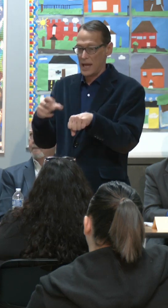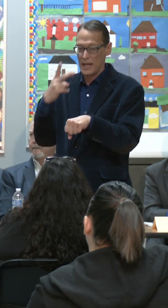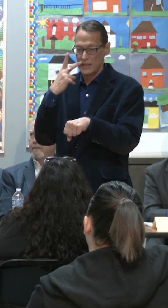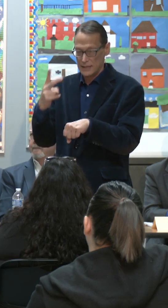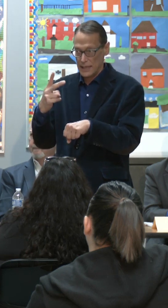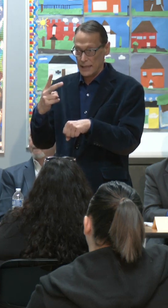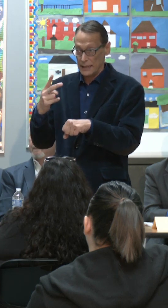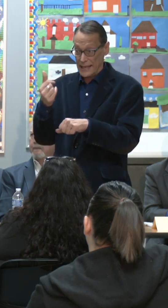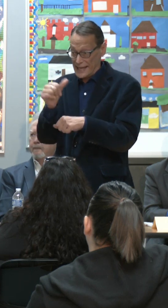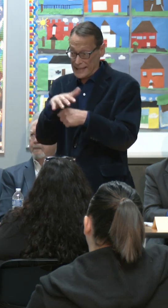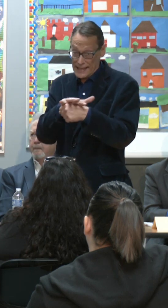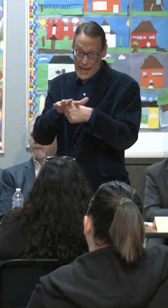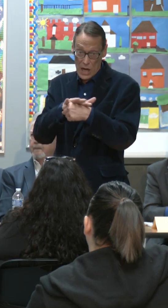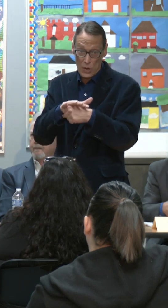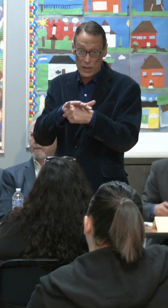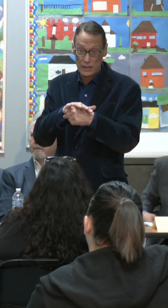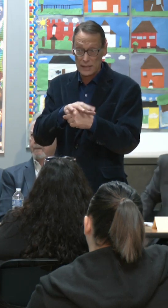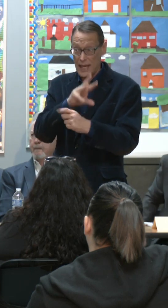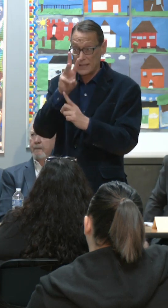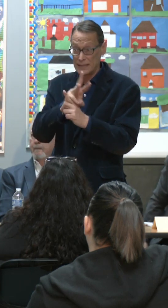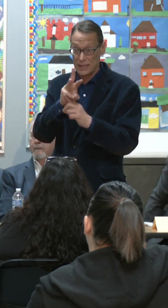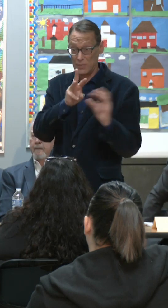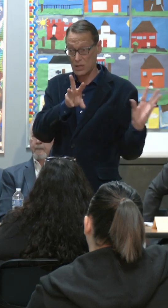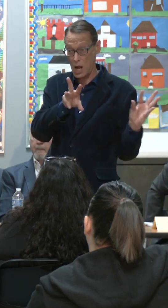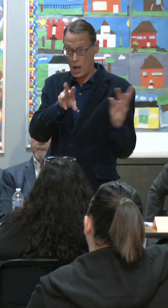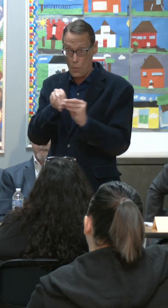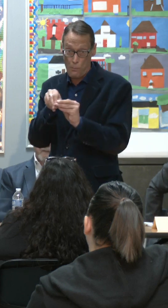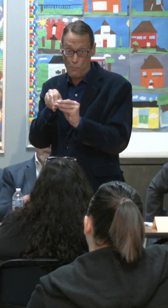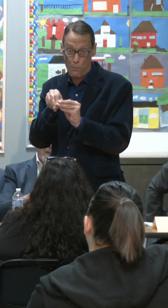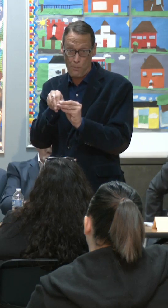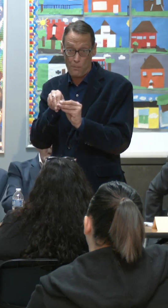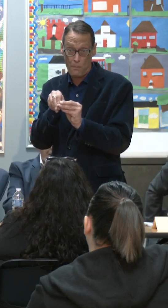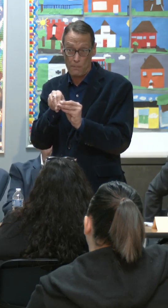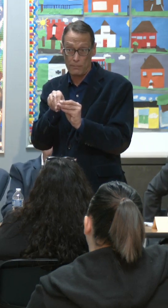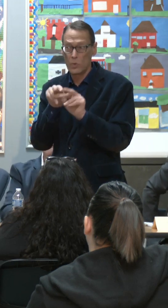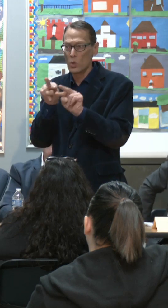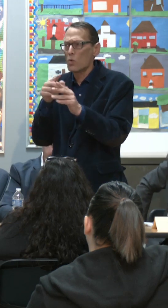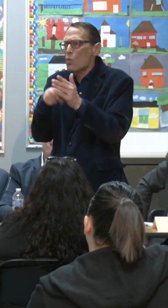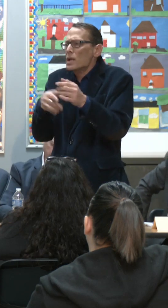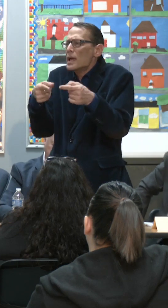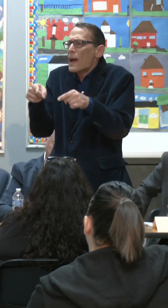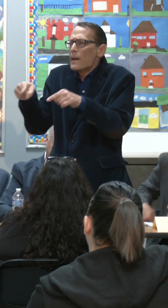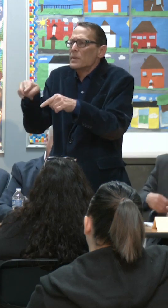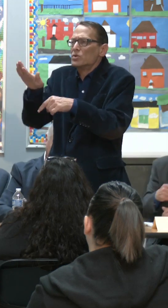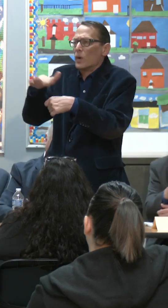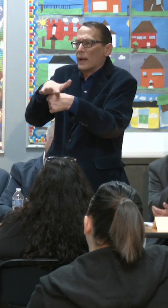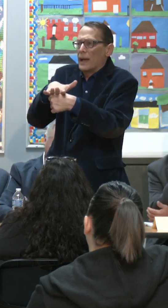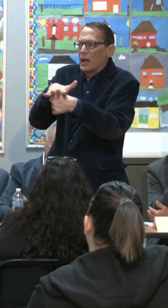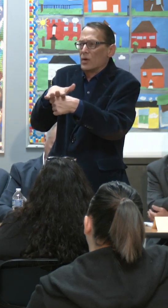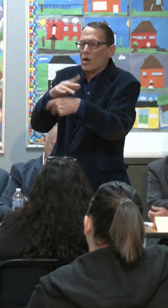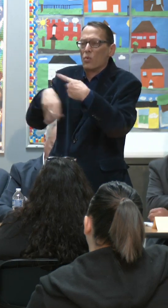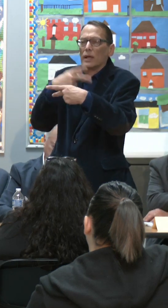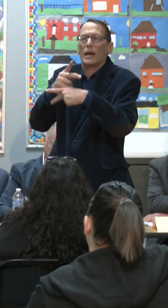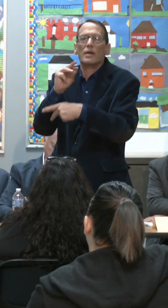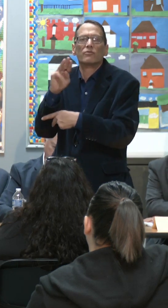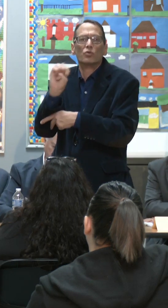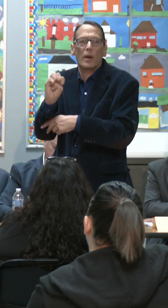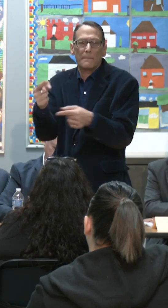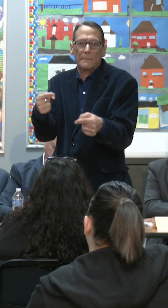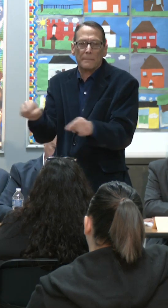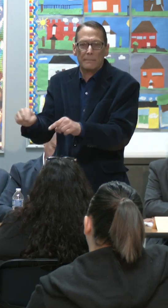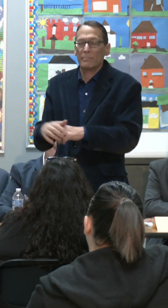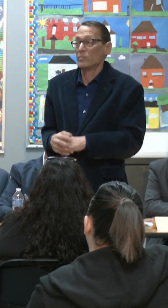of personnel. She gave one of the largest raises 2 years ago to these officers that they've seen in decades. I can't go back further, but that's